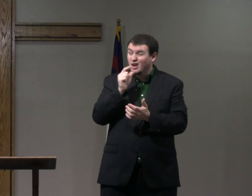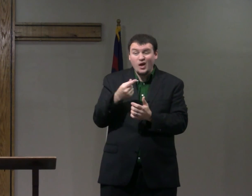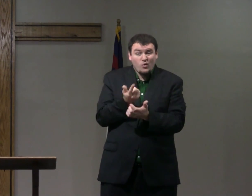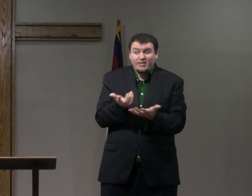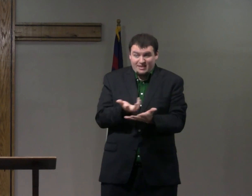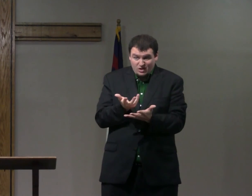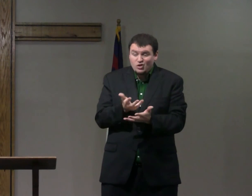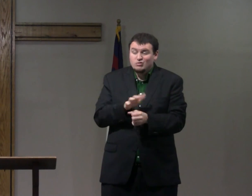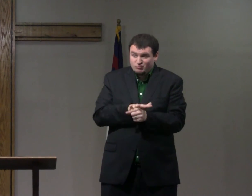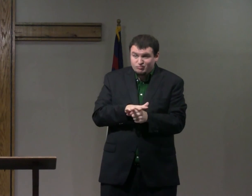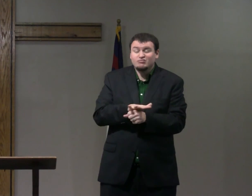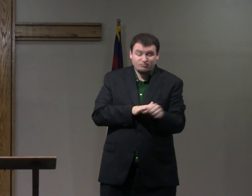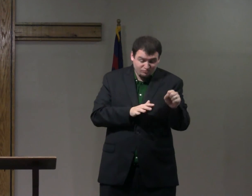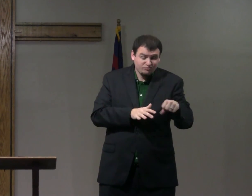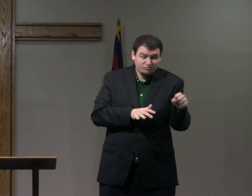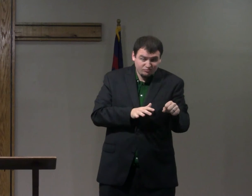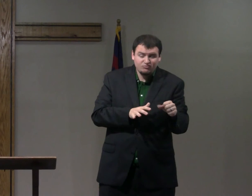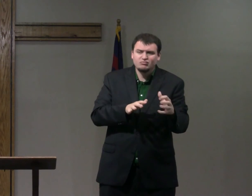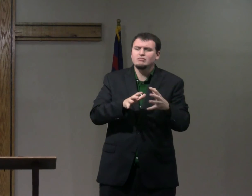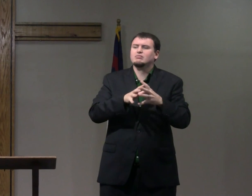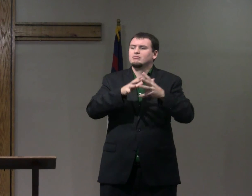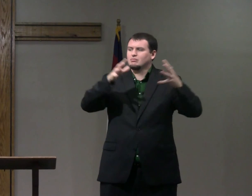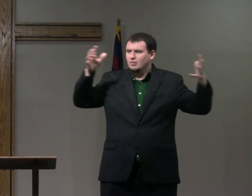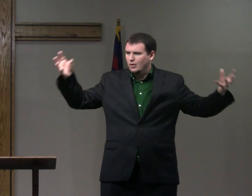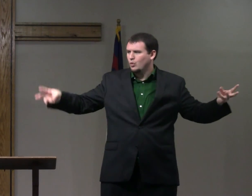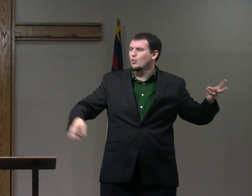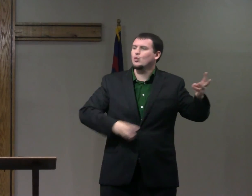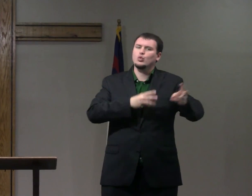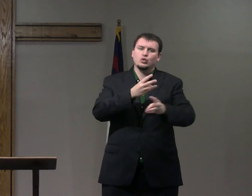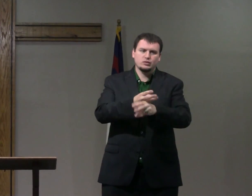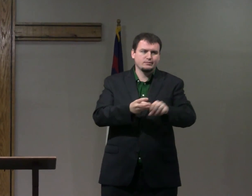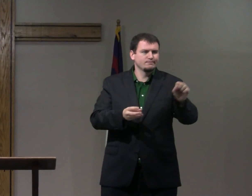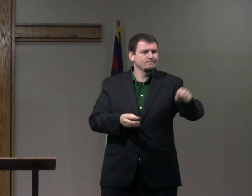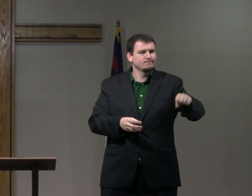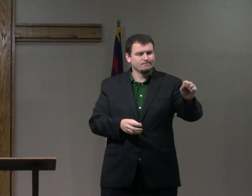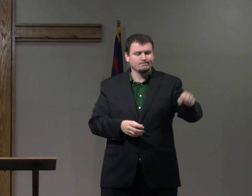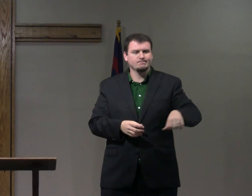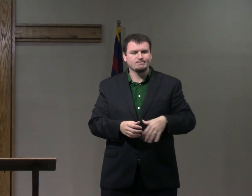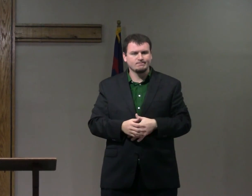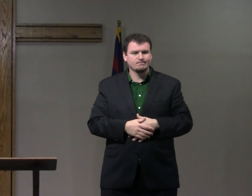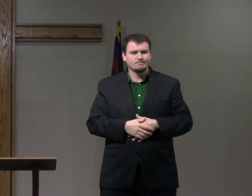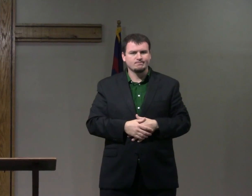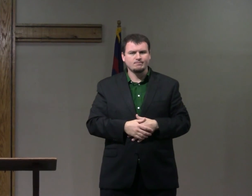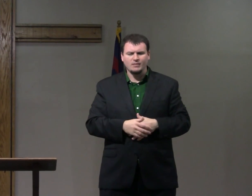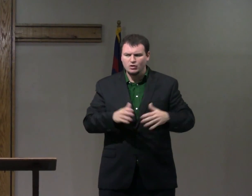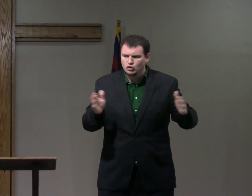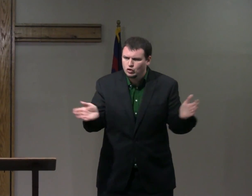We need to share the gospel, not only here, locally, but around the world.